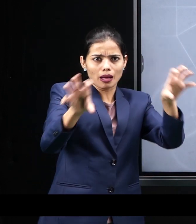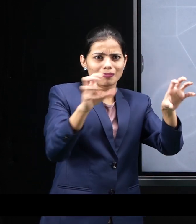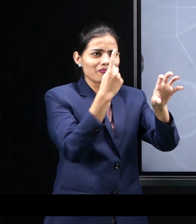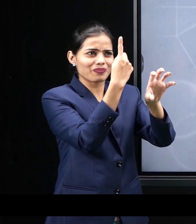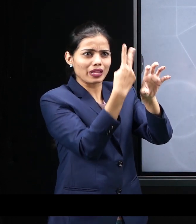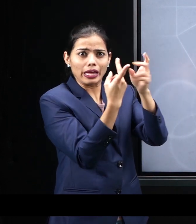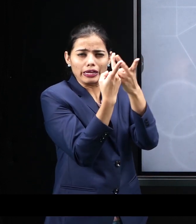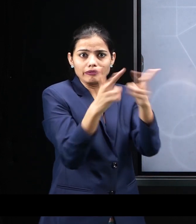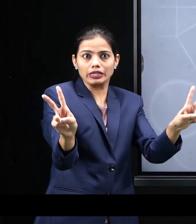disjoint.